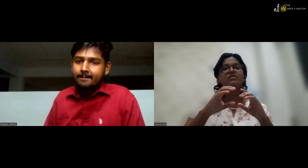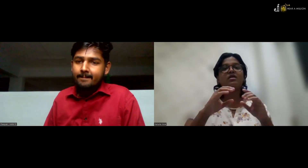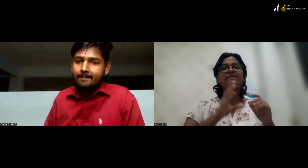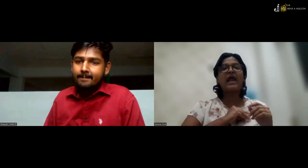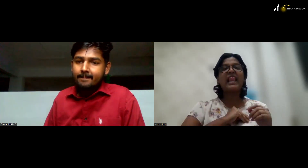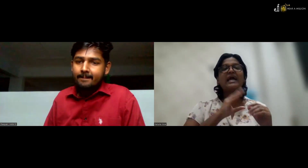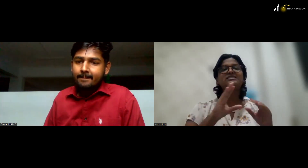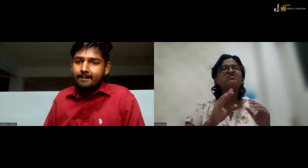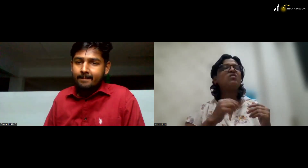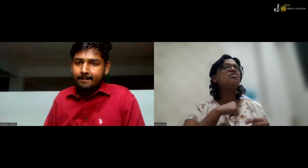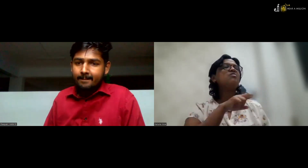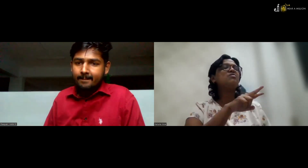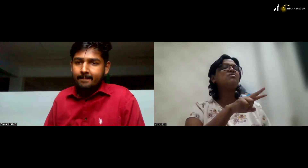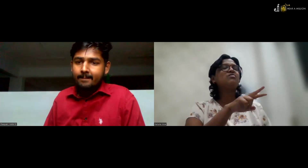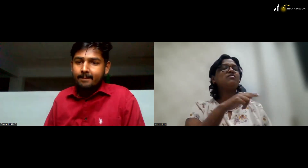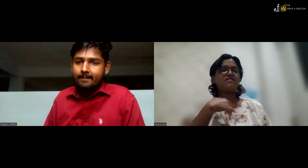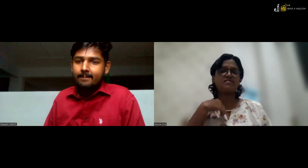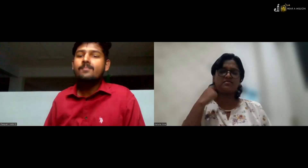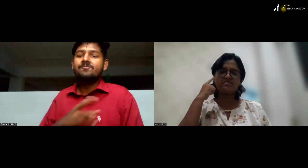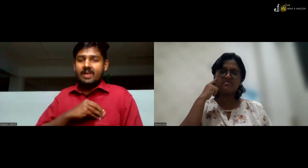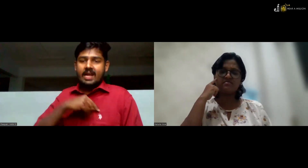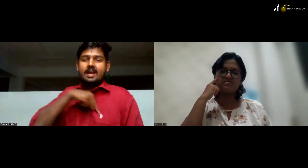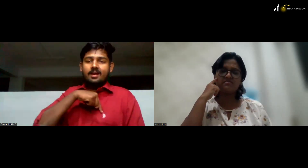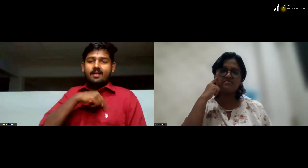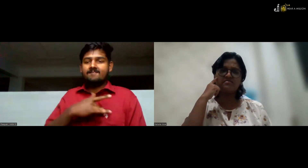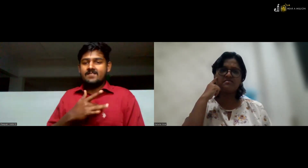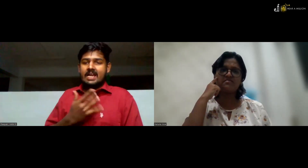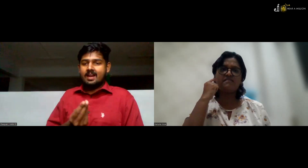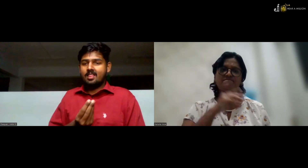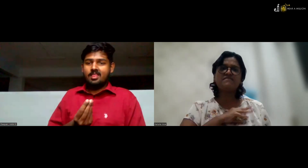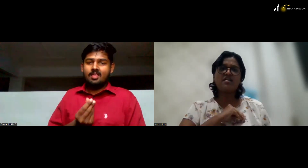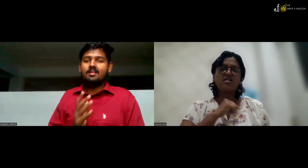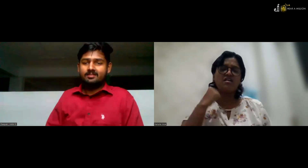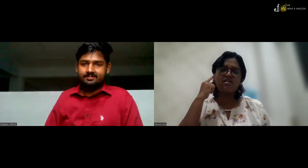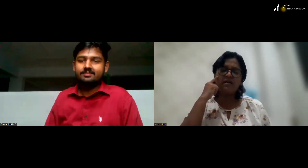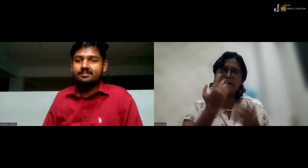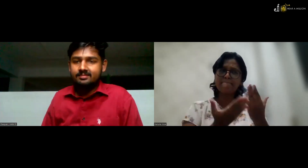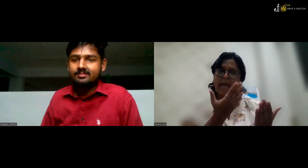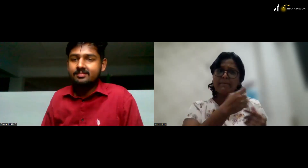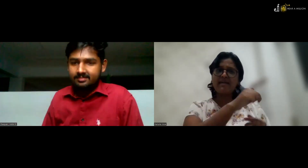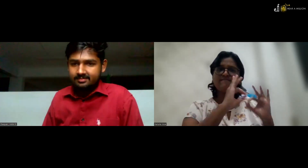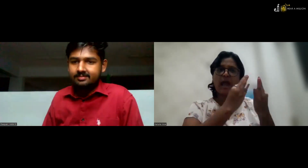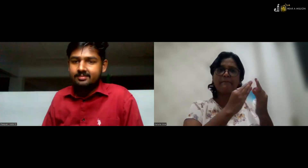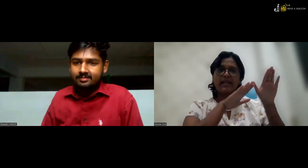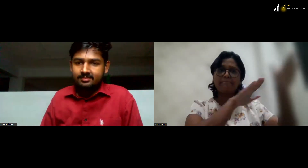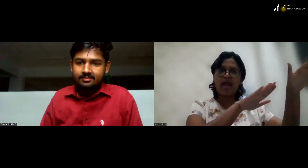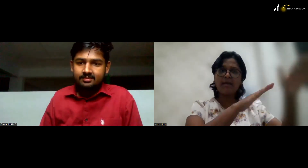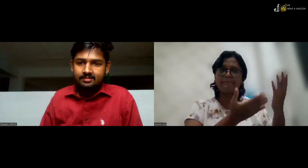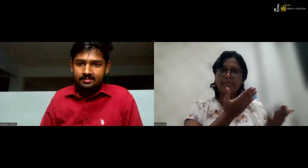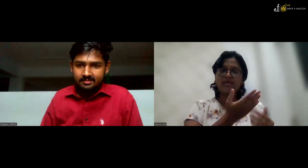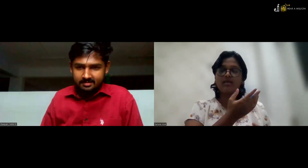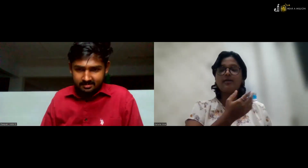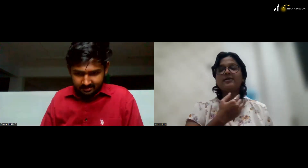So they have a fear of traveling alone. I understood that thing. So yeah,